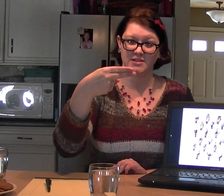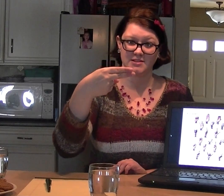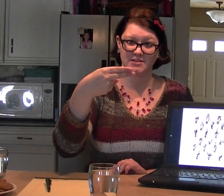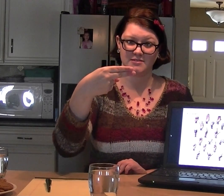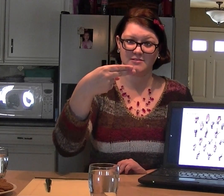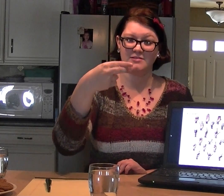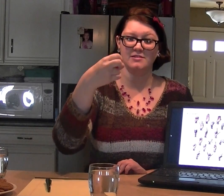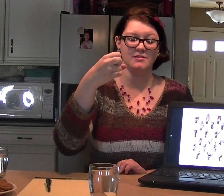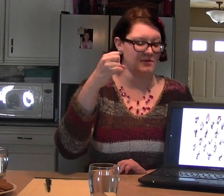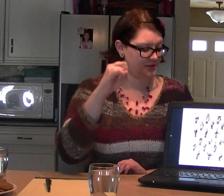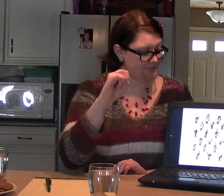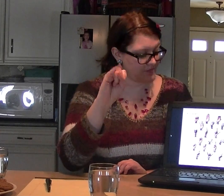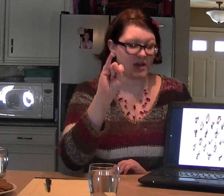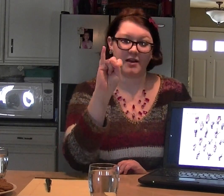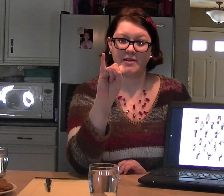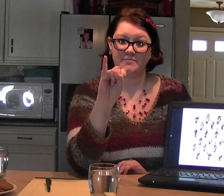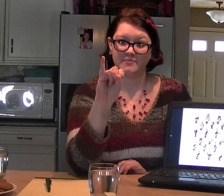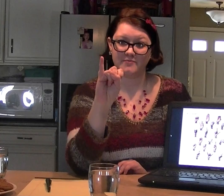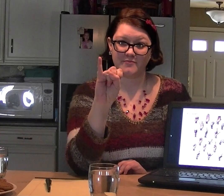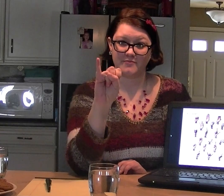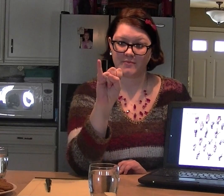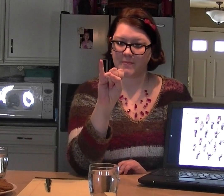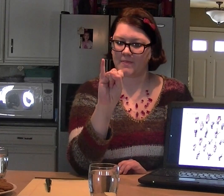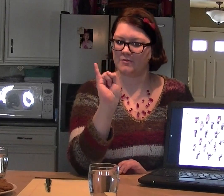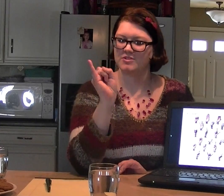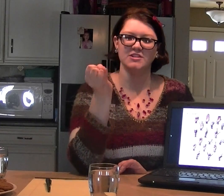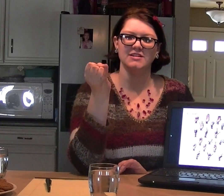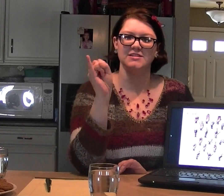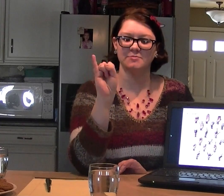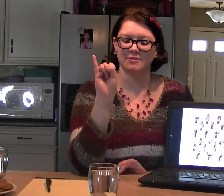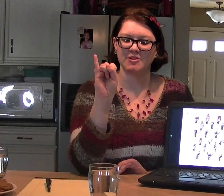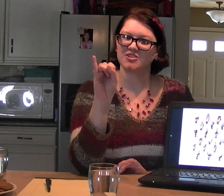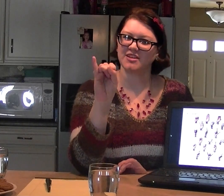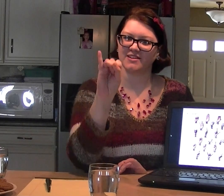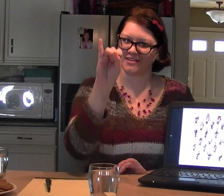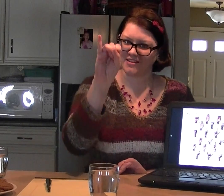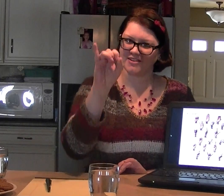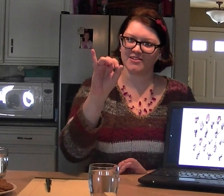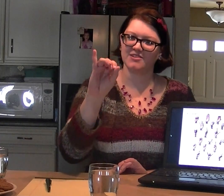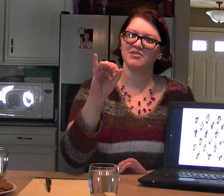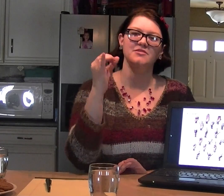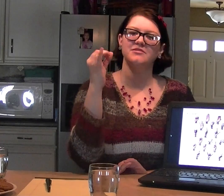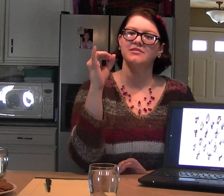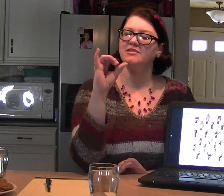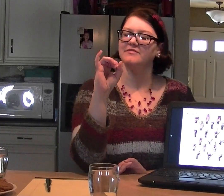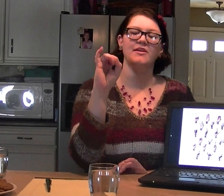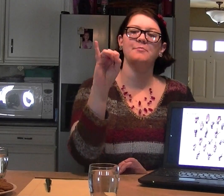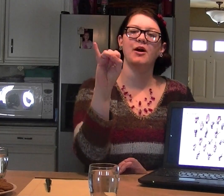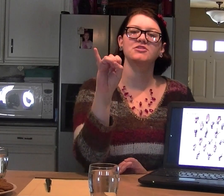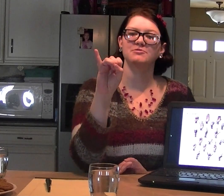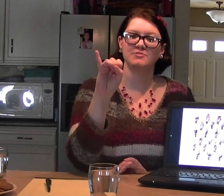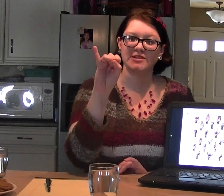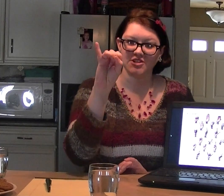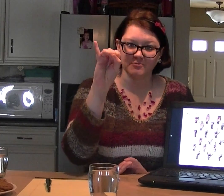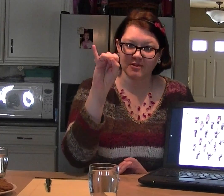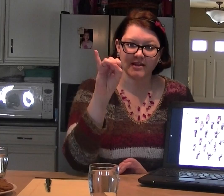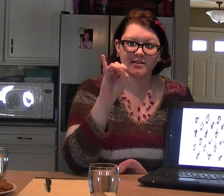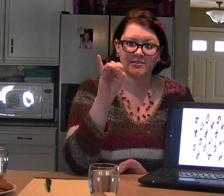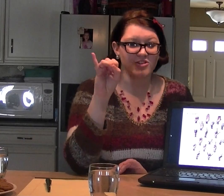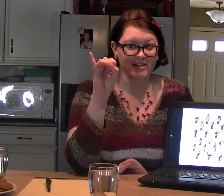this. I, which is pretty much like you're very posh and British and drinking a